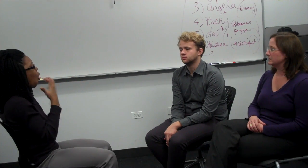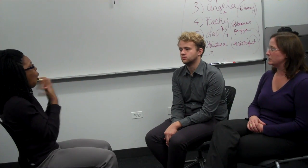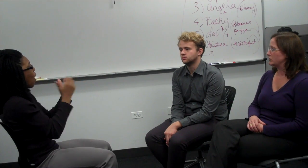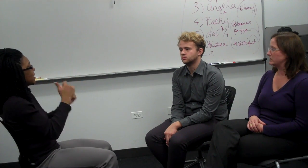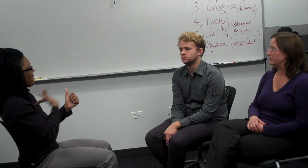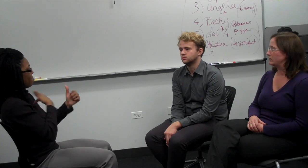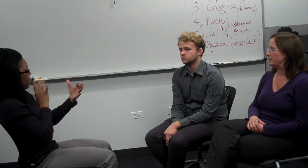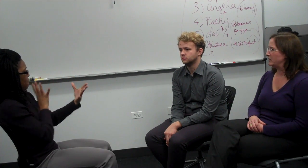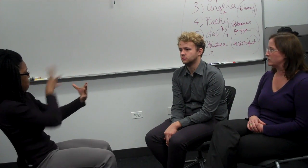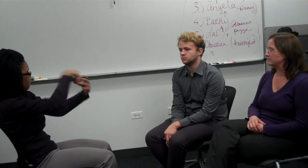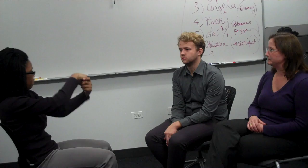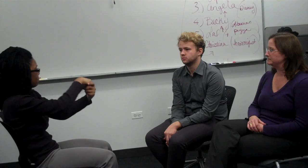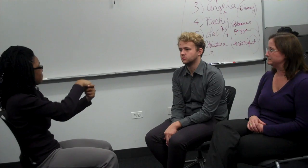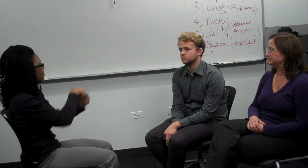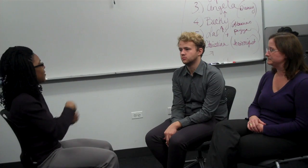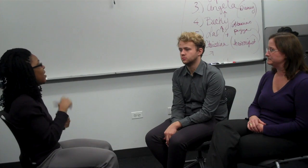little chunks of information.